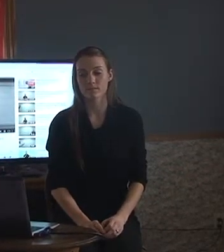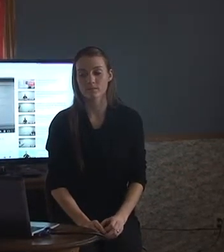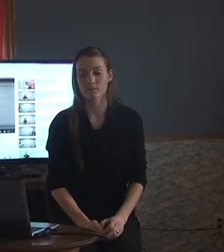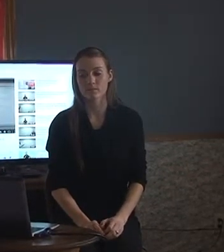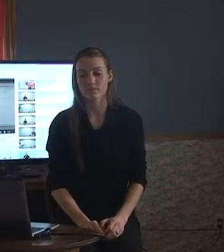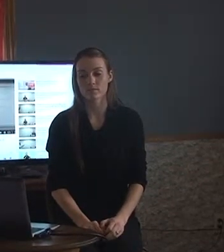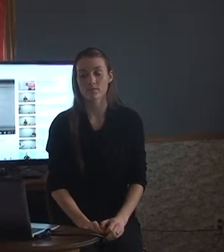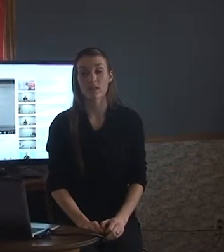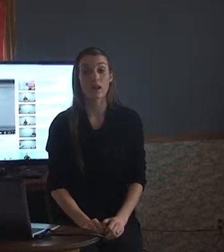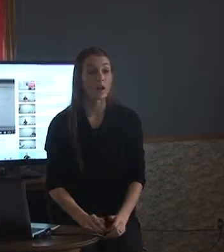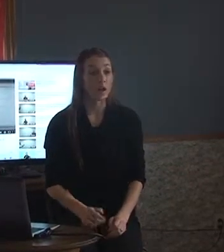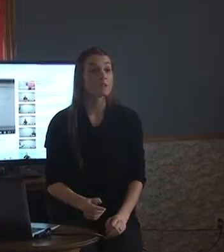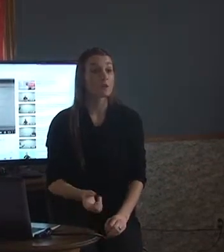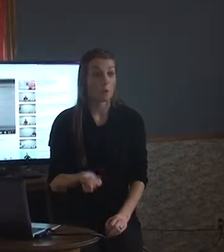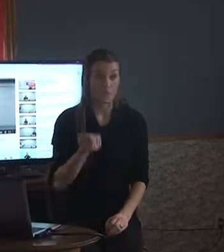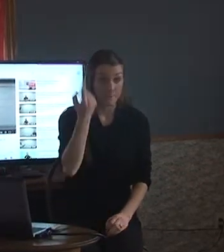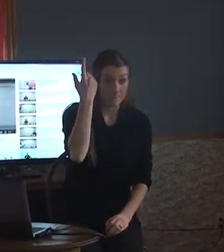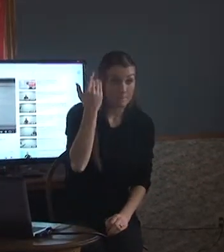Okay, with that in mind, I'll give you